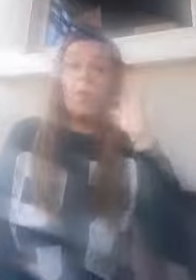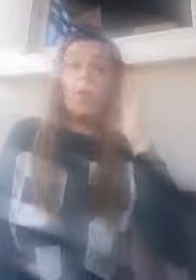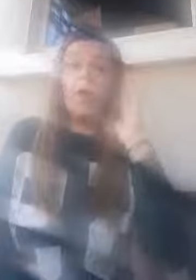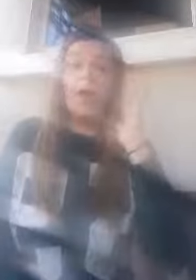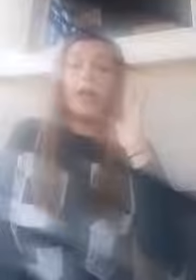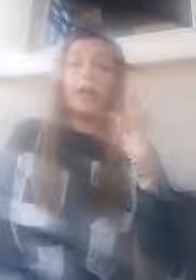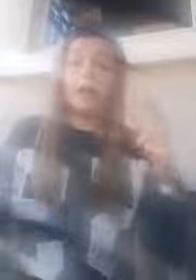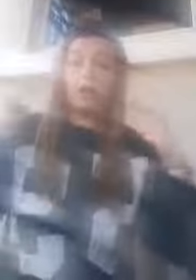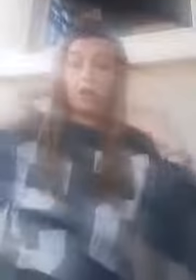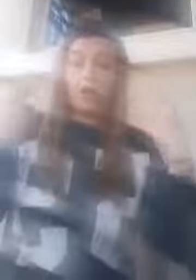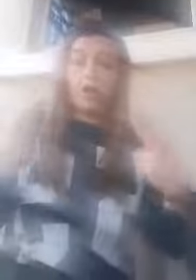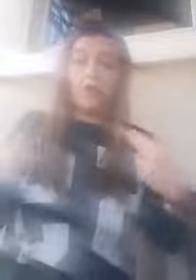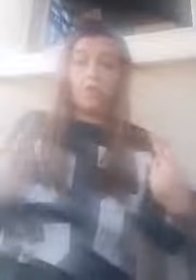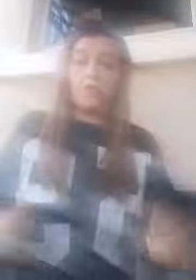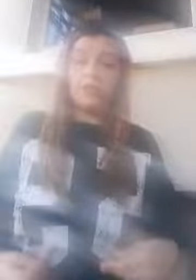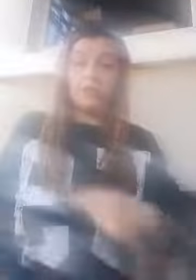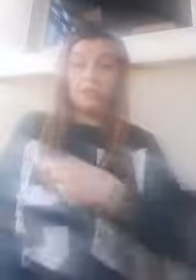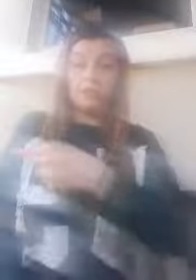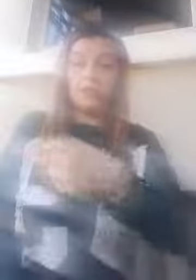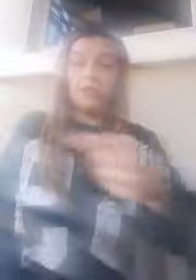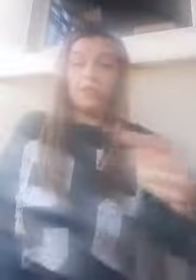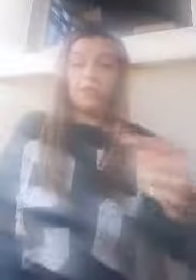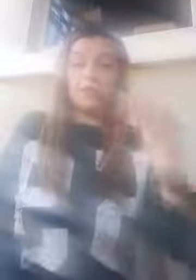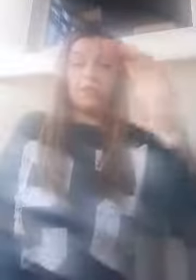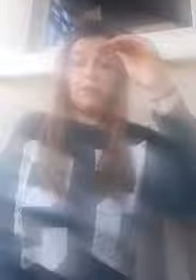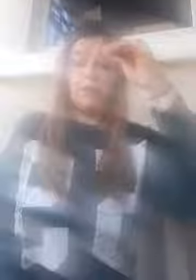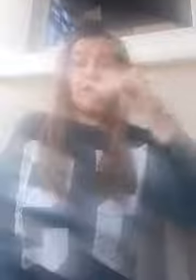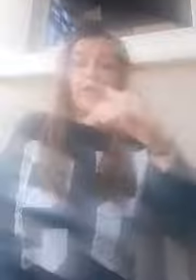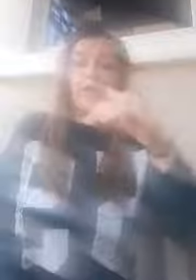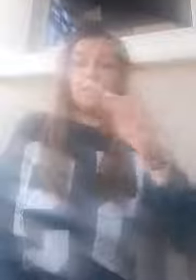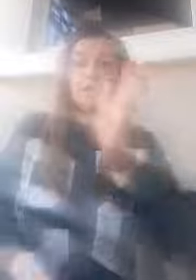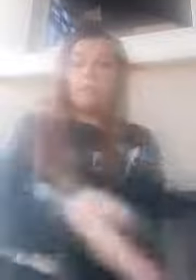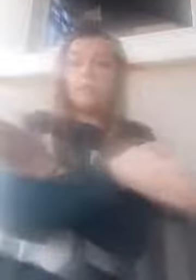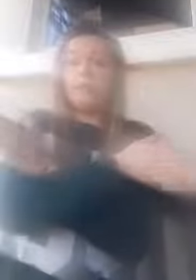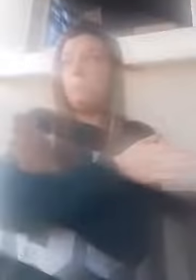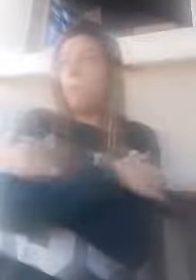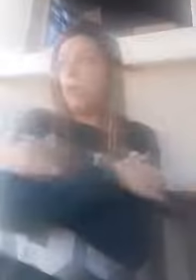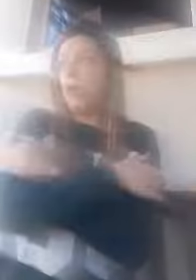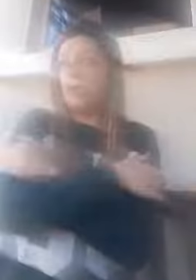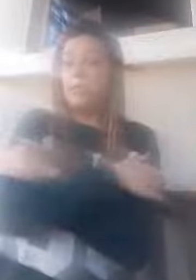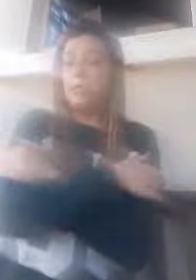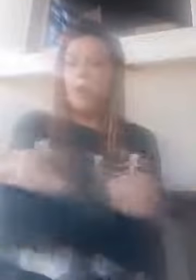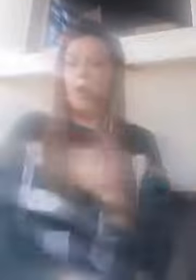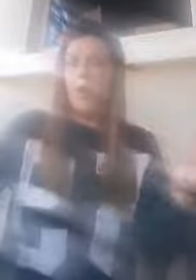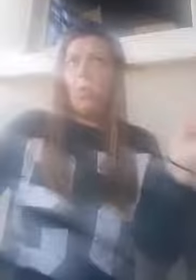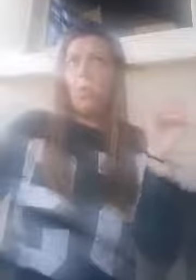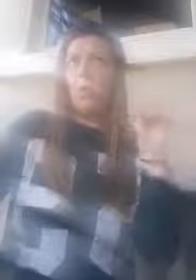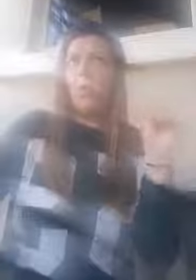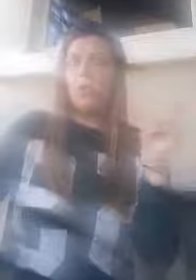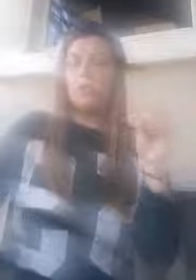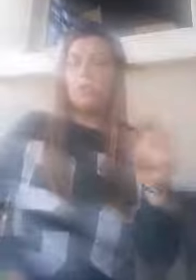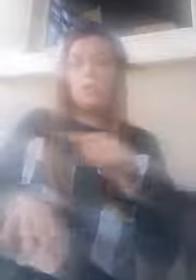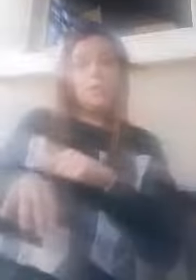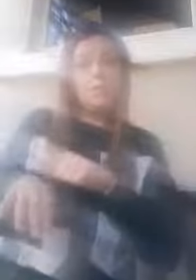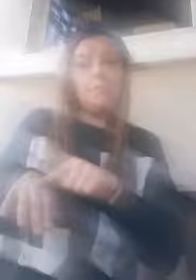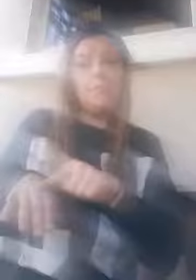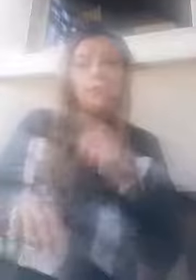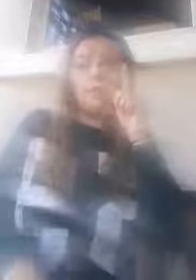When Goldilocks goes to the house with the bears, what do her blue